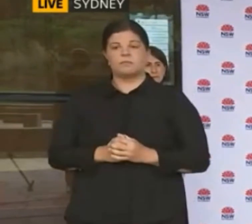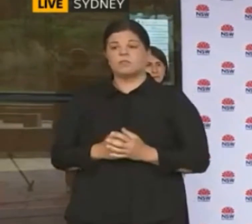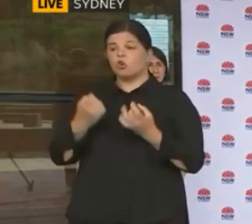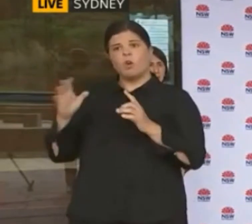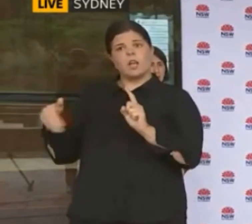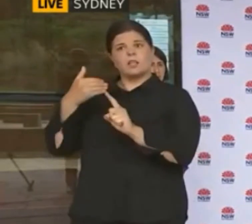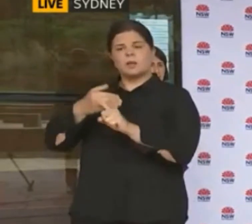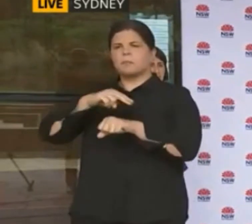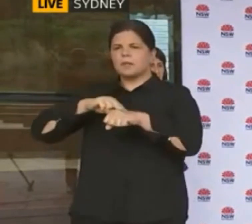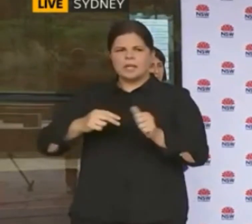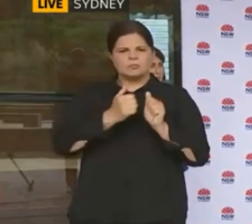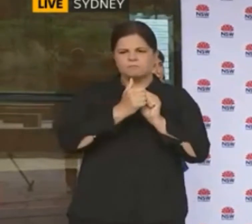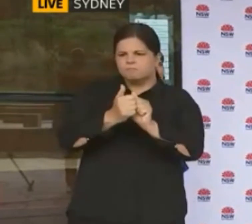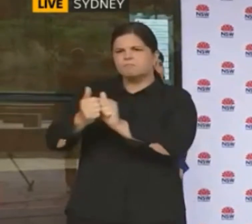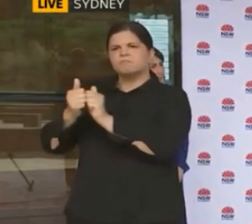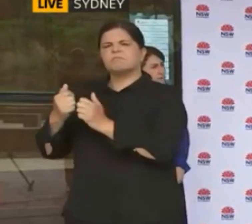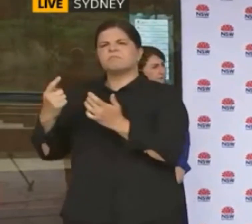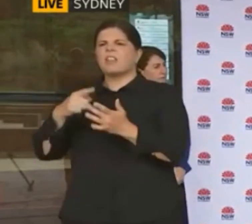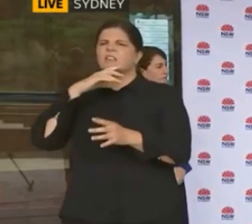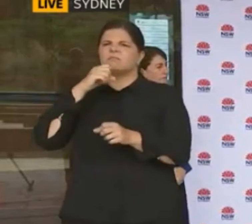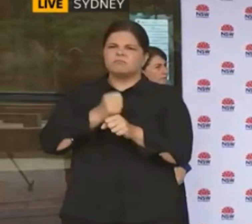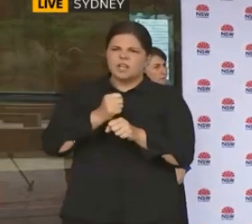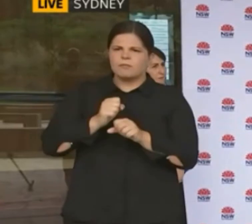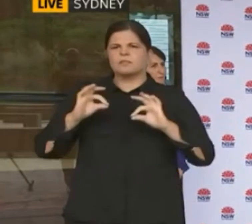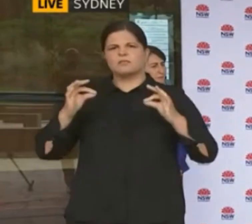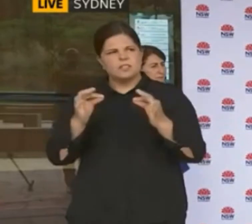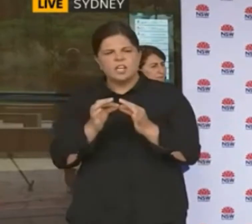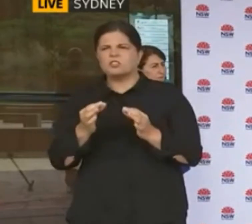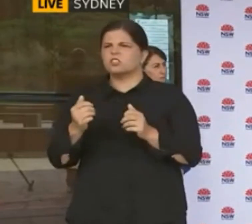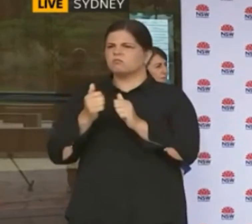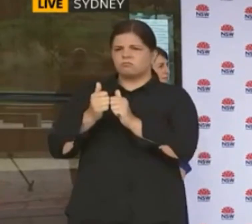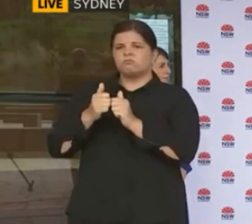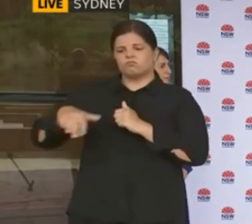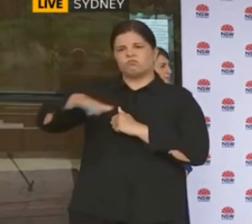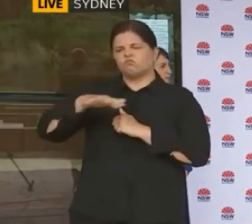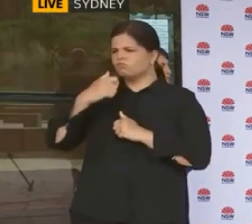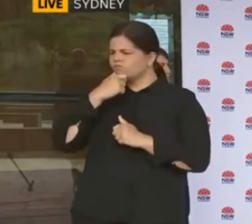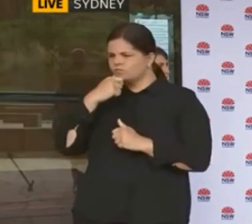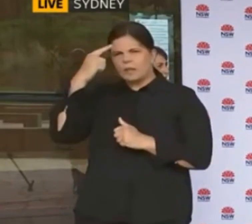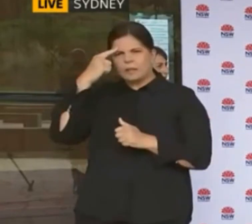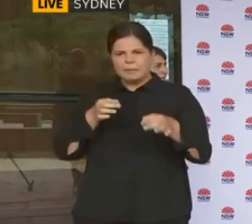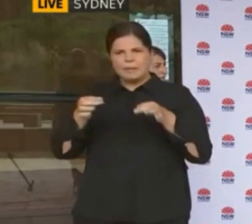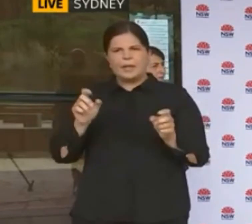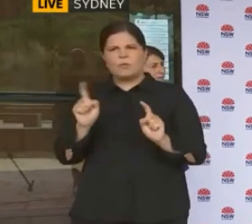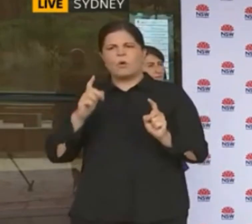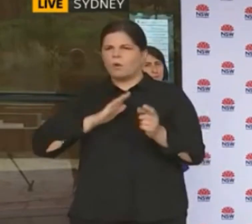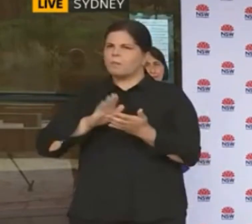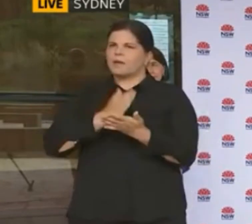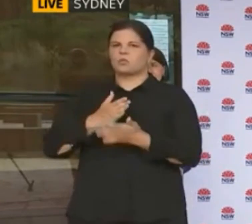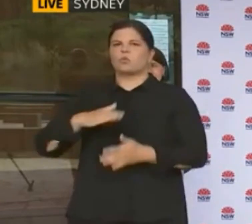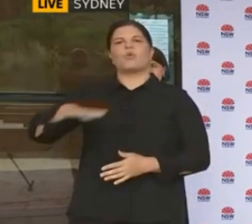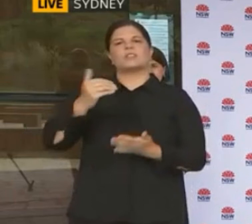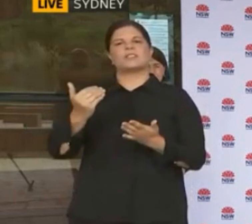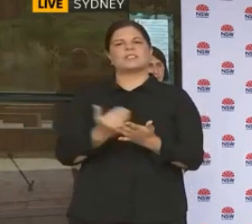working with stakeholders, landholders and other government agencies, including local government, to develop plans to ensure that this year's New Year's